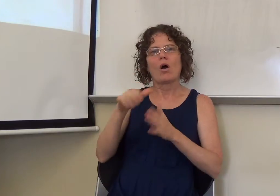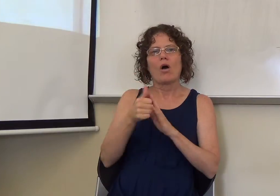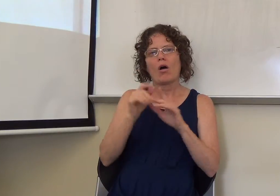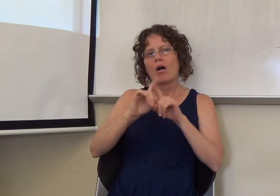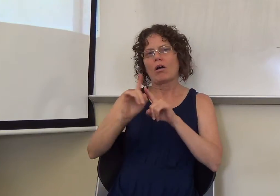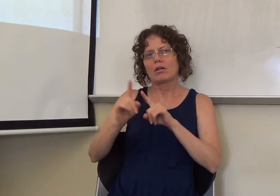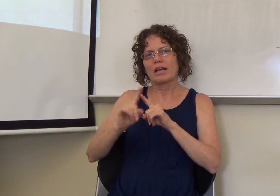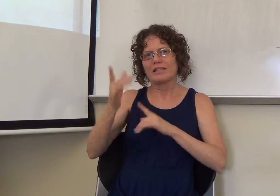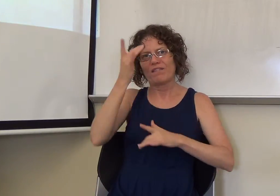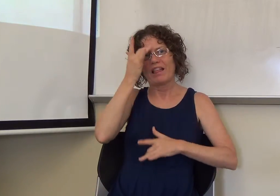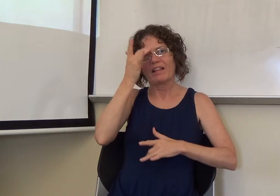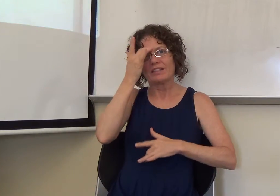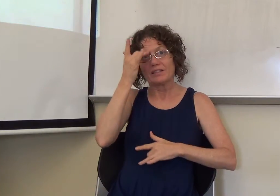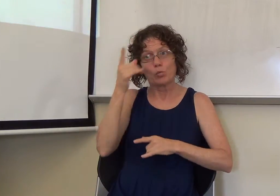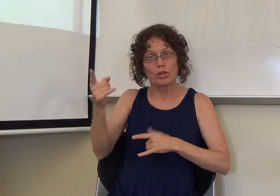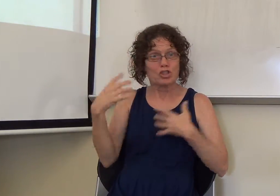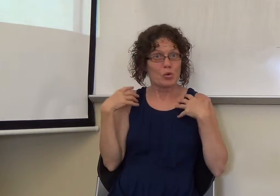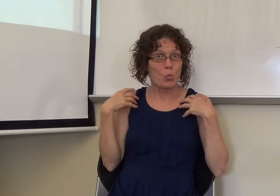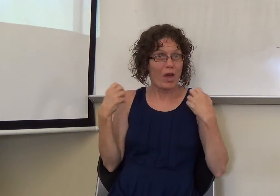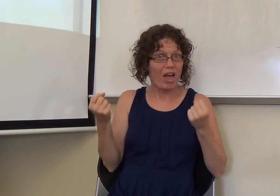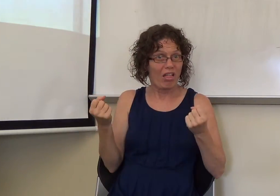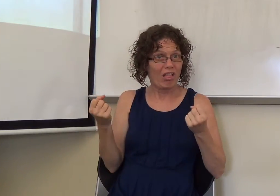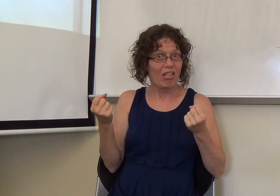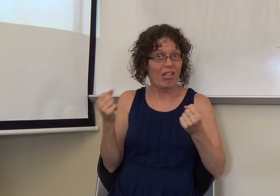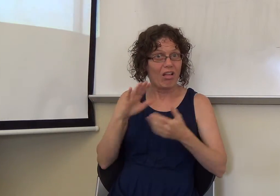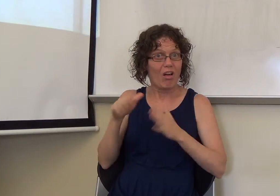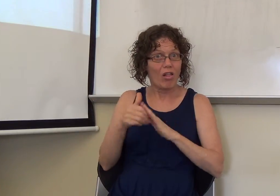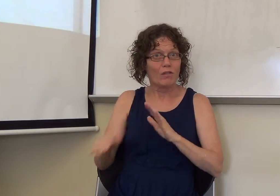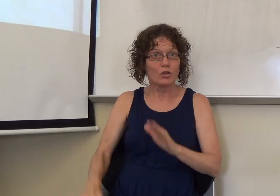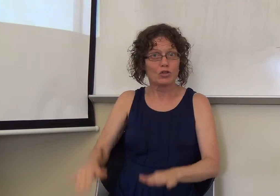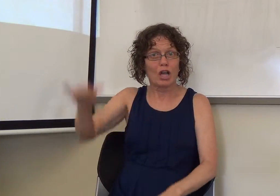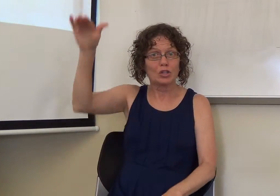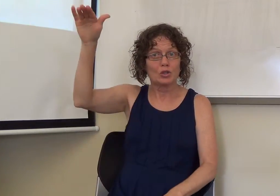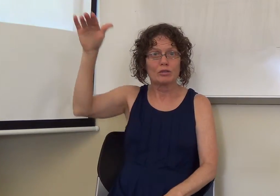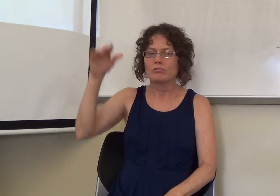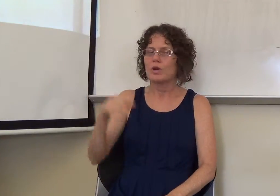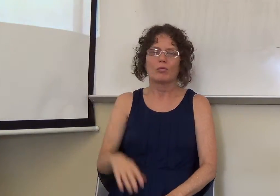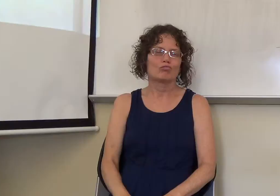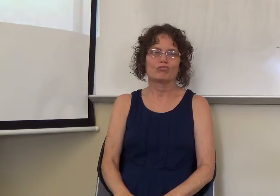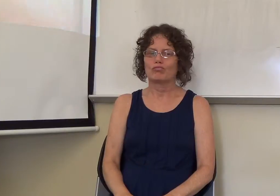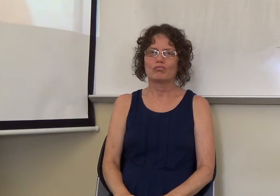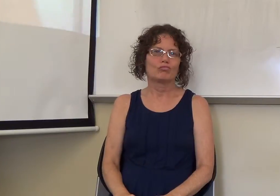was she well all of her childhood? No. No. Okay.